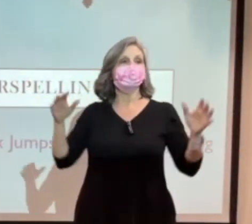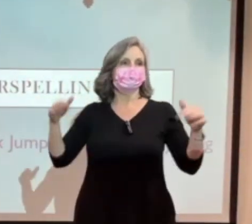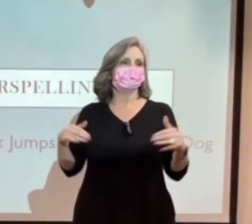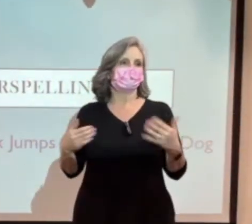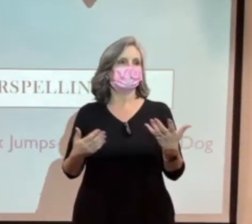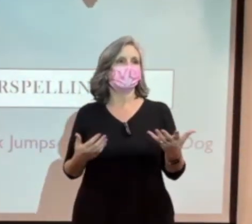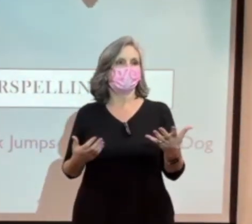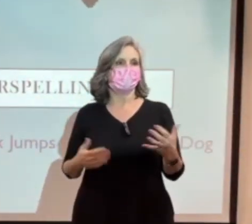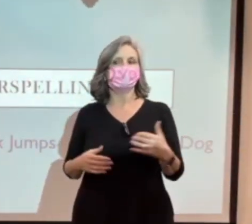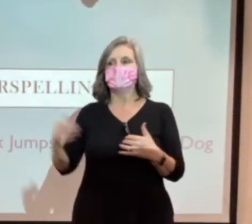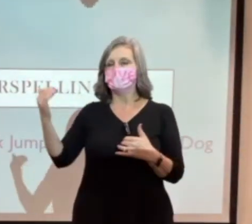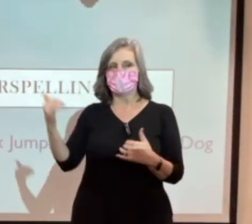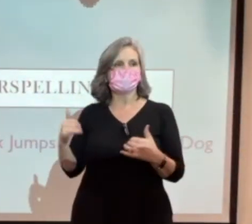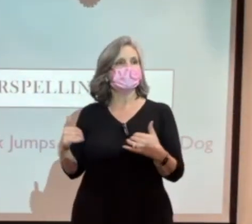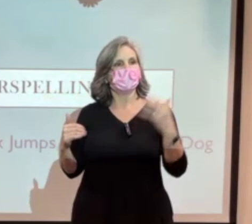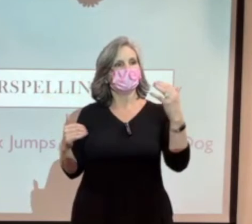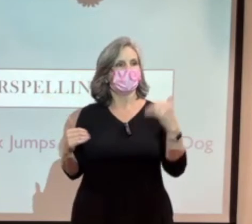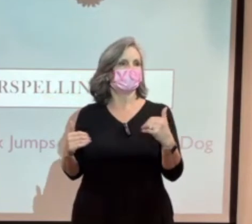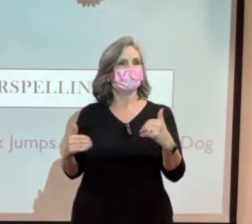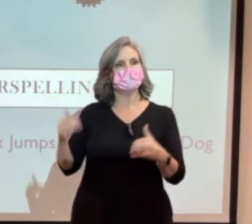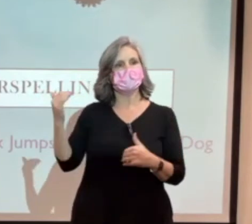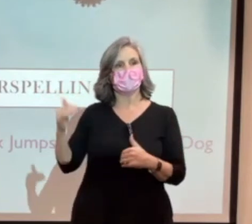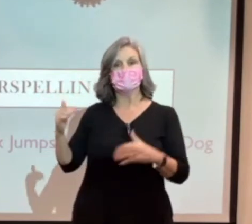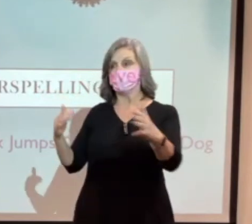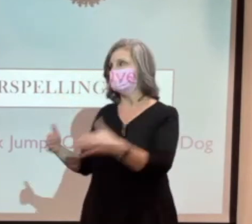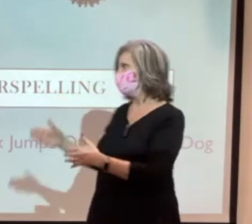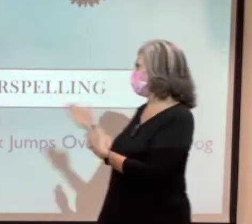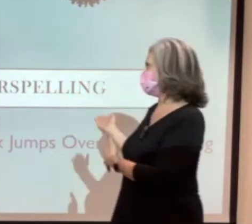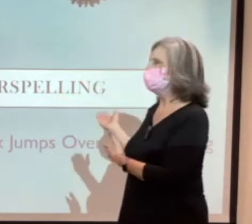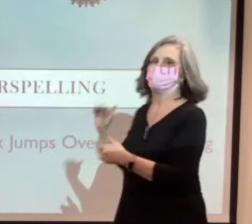you would just want to be aware of where they're sitting, where the noises are, making sure they can see the board.